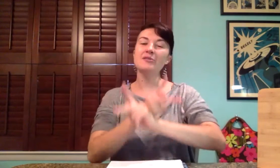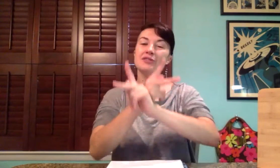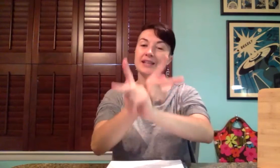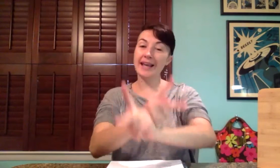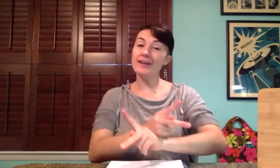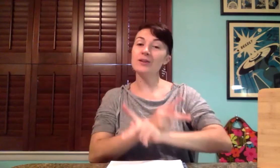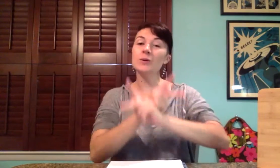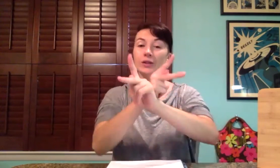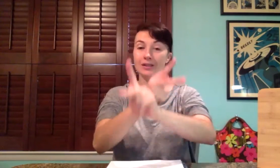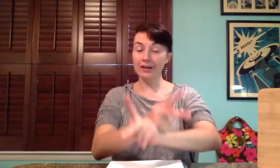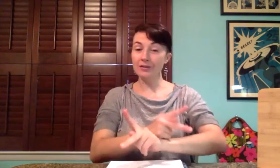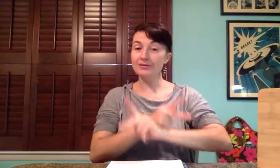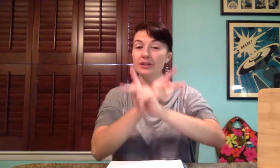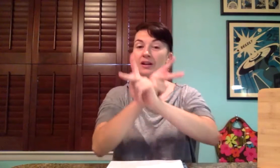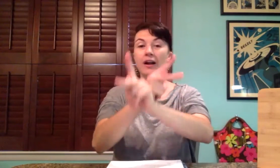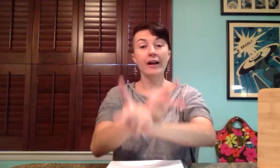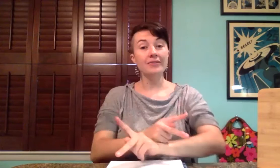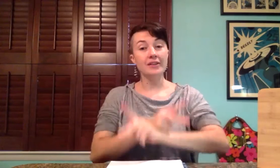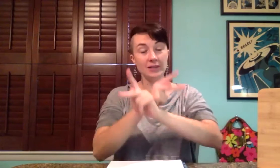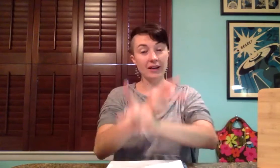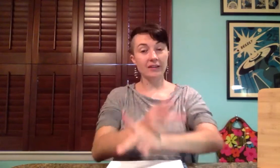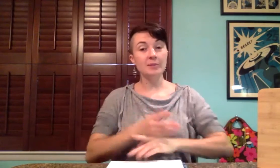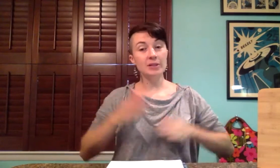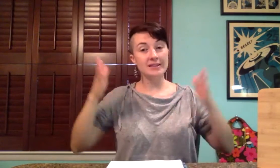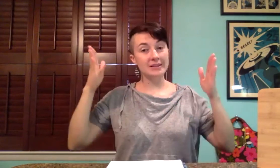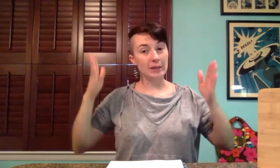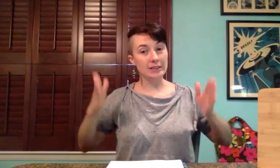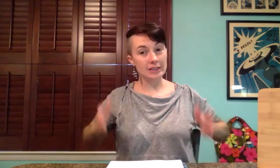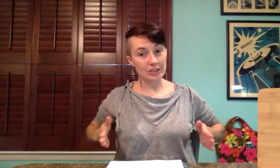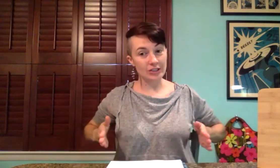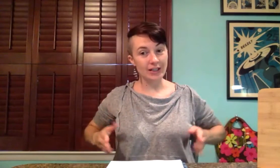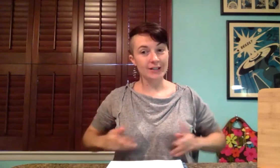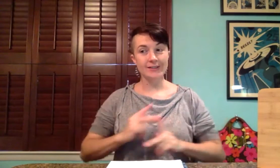for care or careful. And then we add the person appendage. So